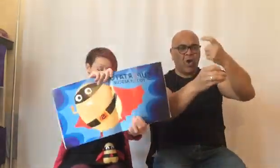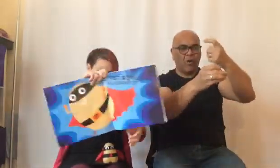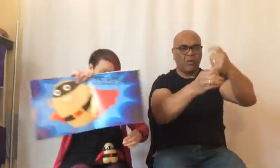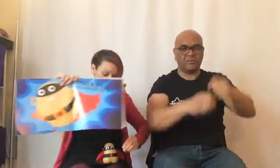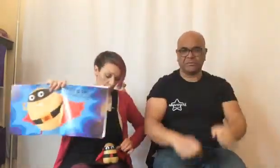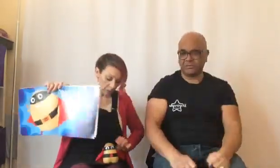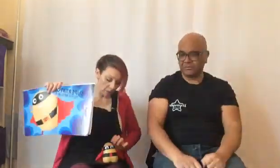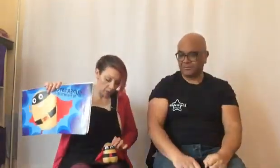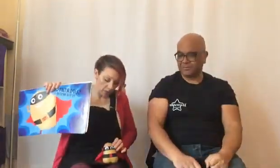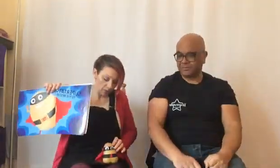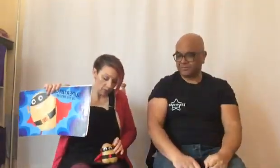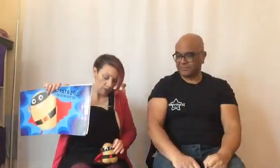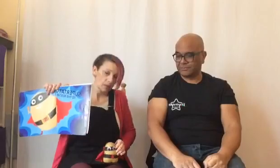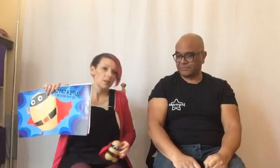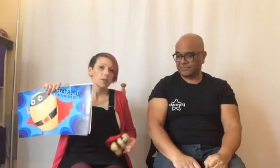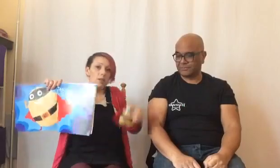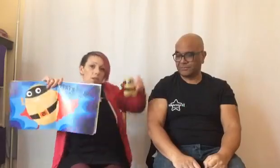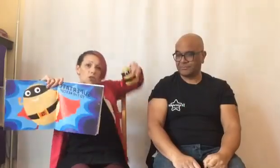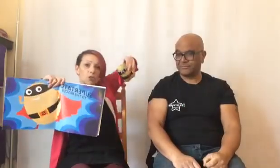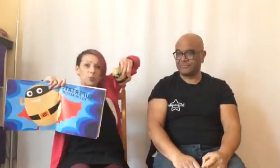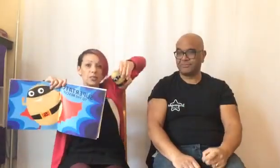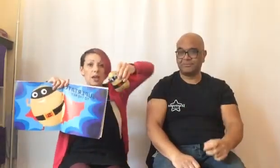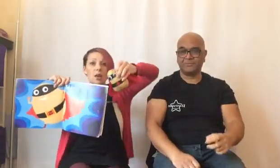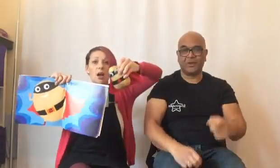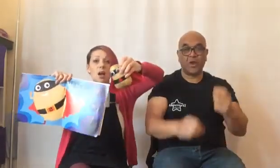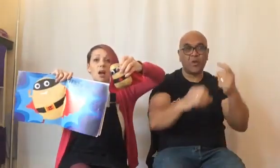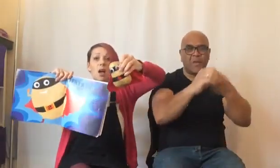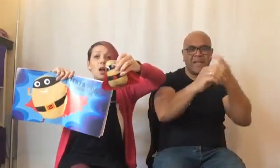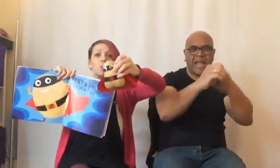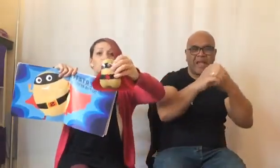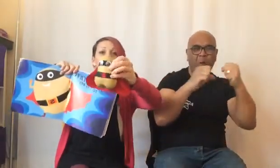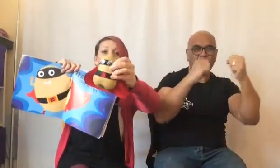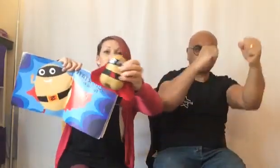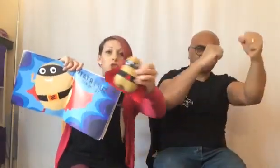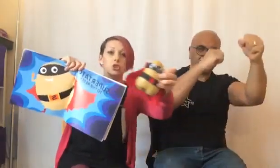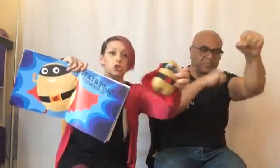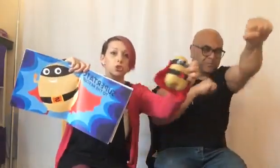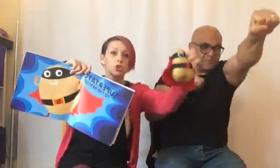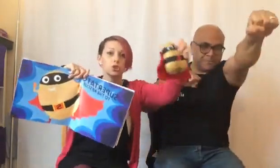Supertato. Hang on a minute, this is your big moment. Supertato.